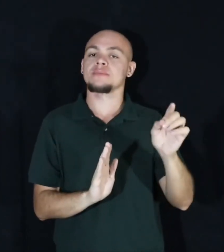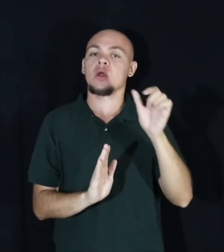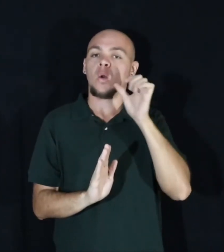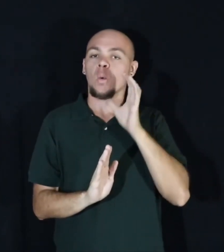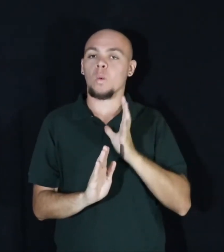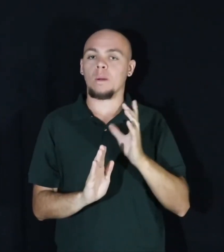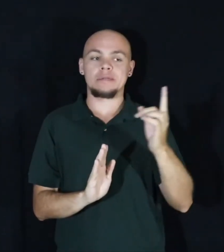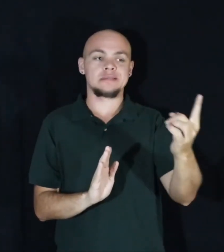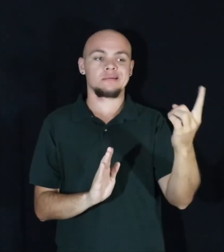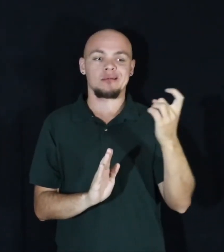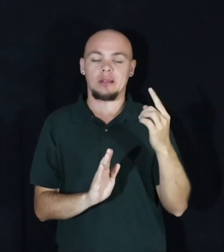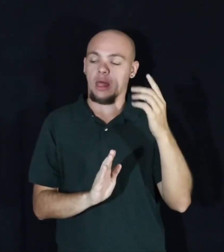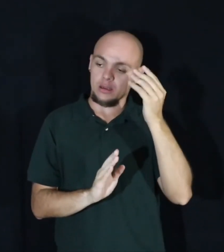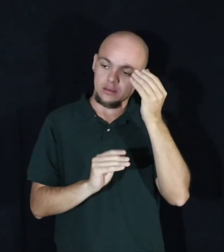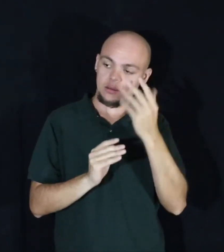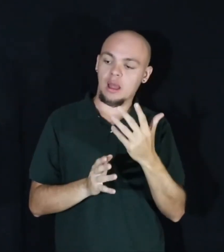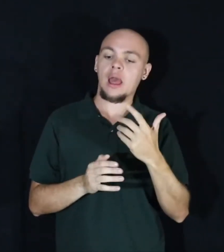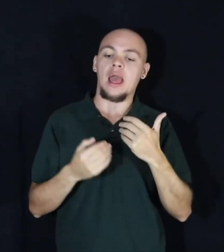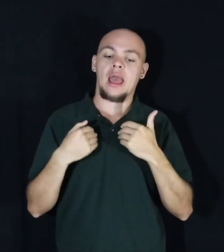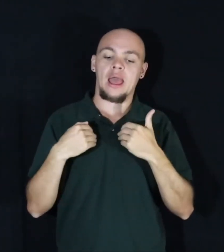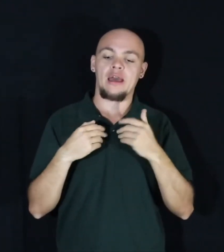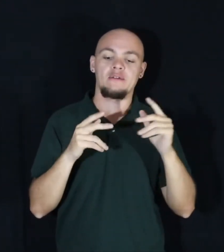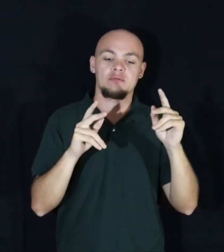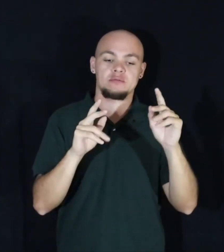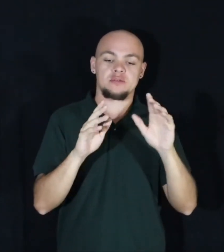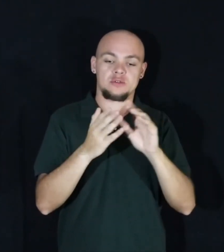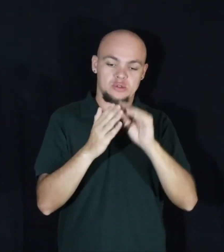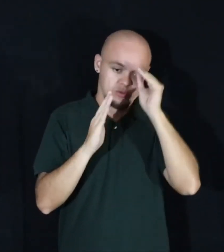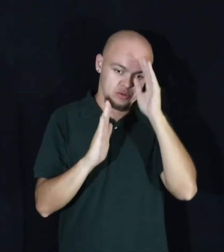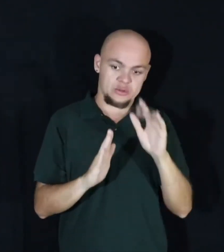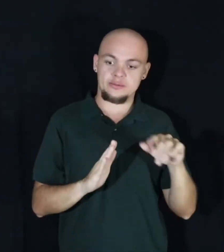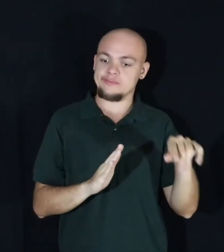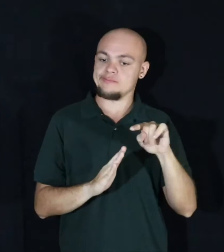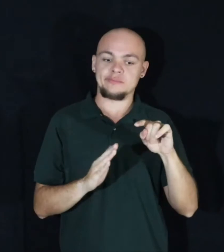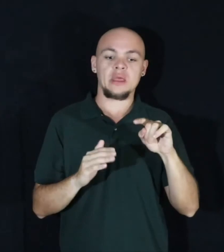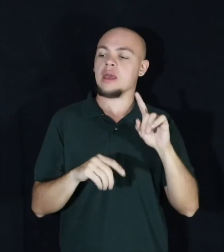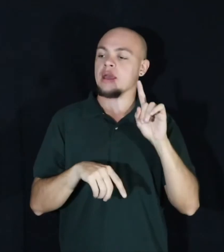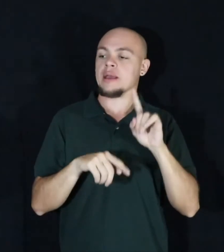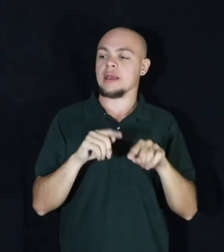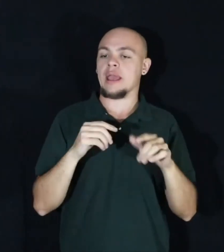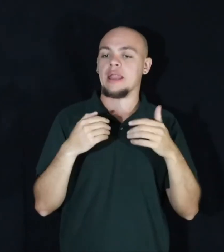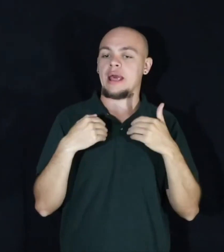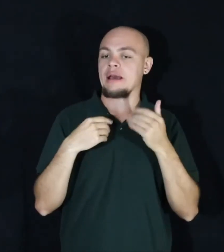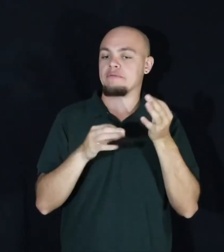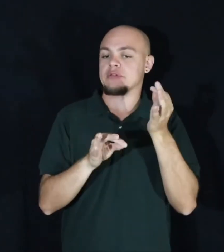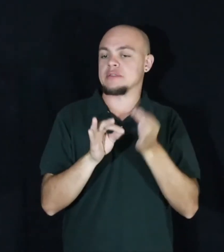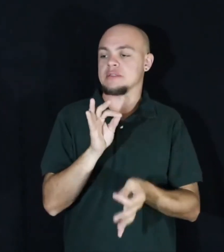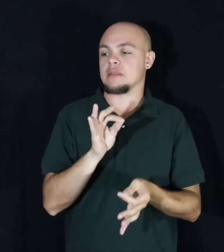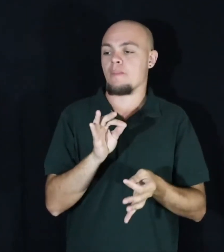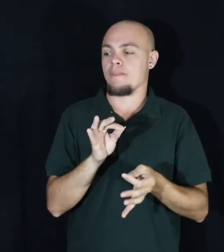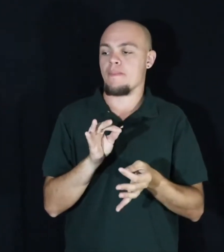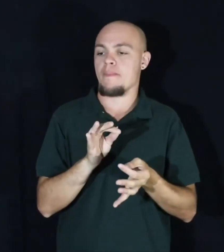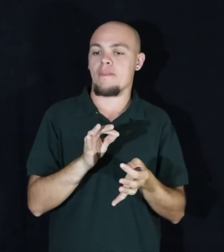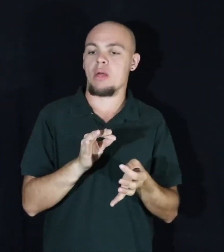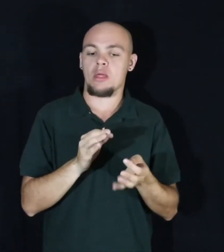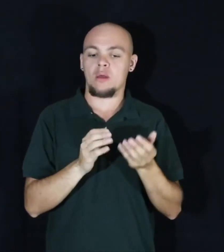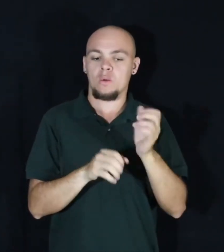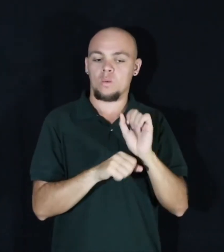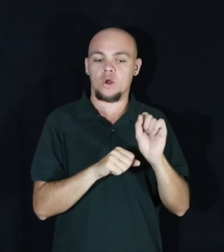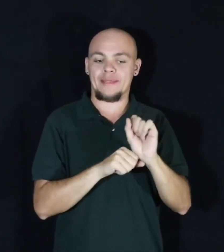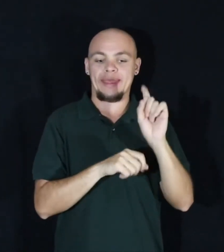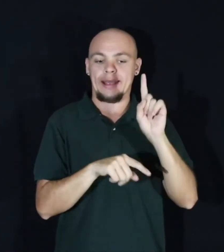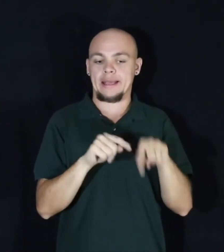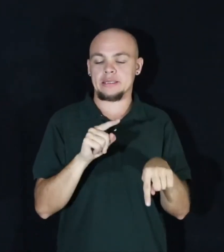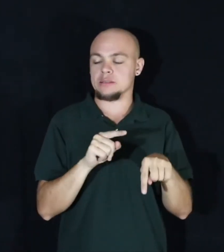me that she works with children who are incapable of executing what seems to us as the most mundane tasks.